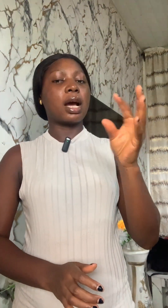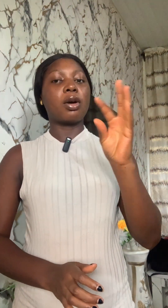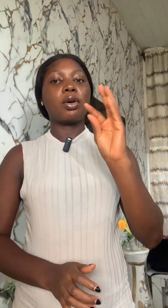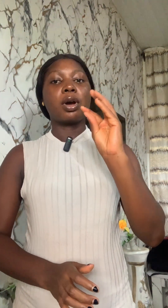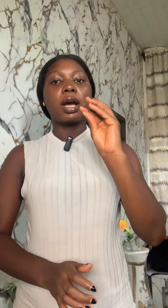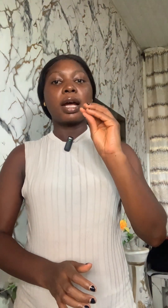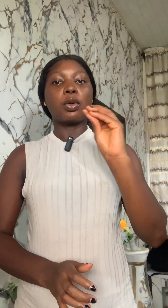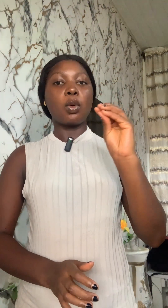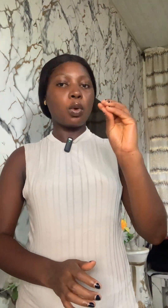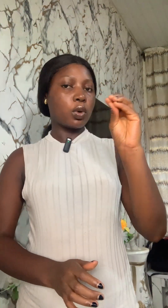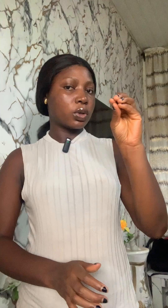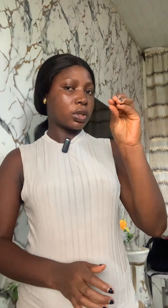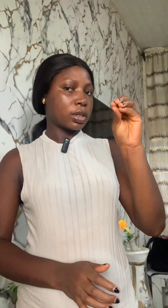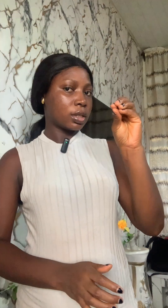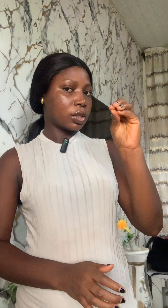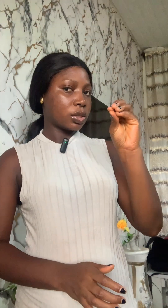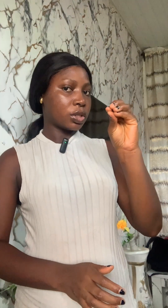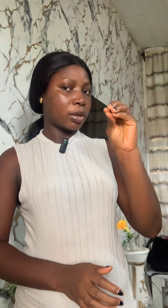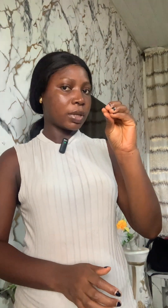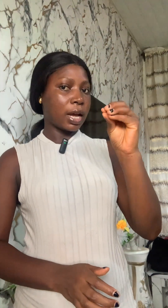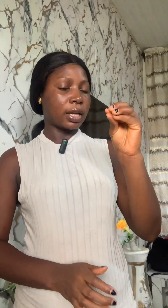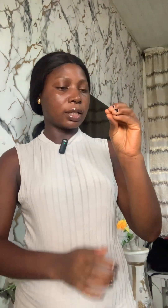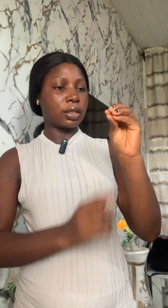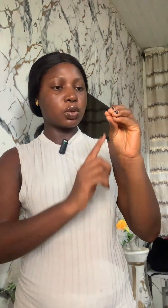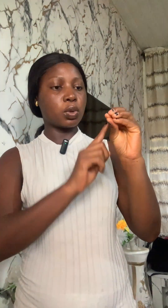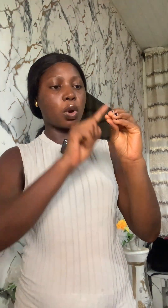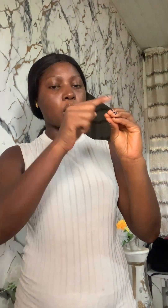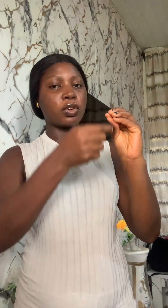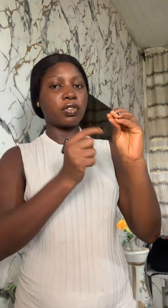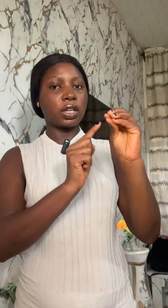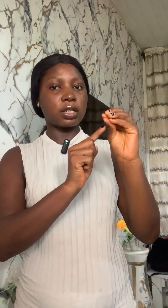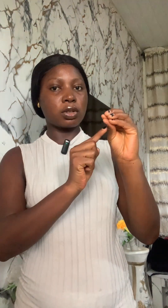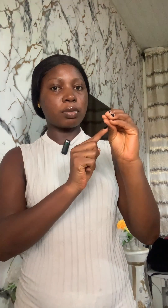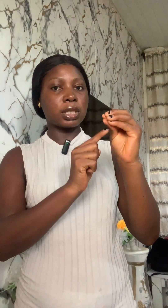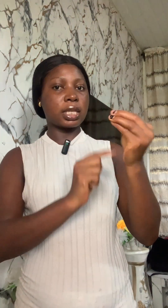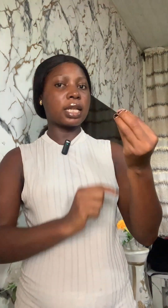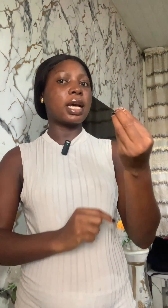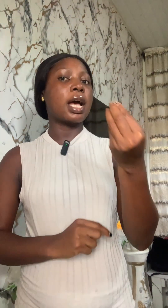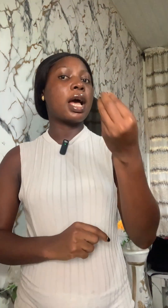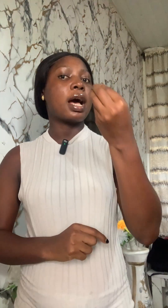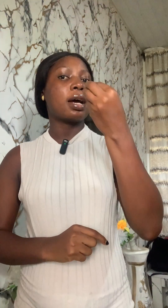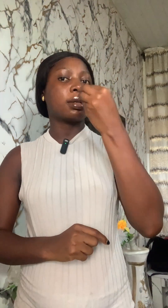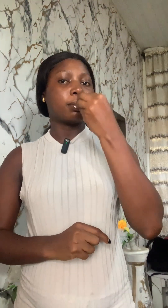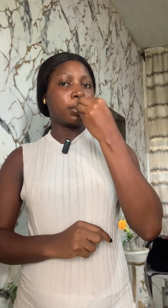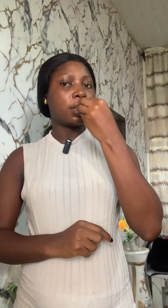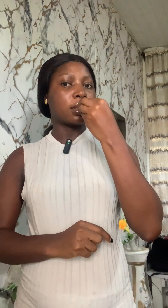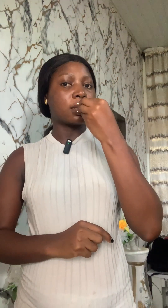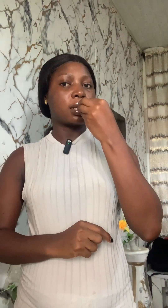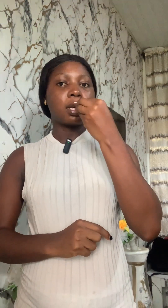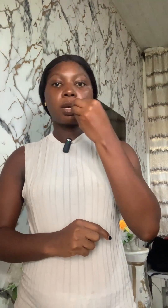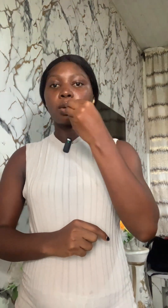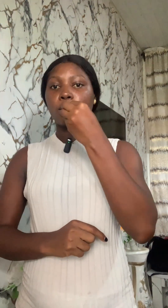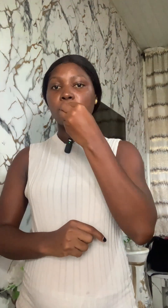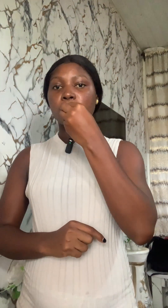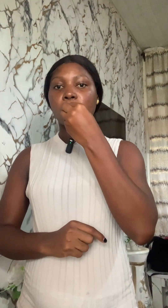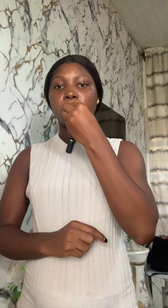Now, an O-shaped hand this way, all your fingers coming together and placed close to your